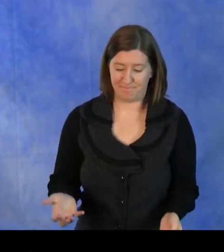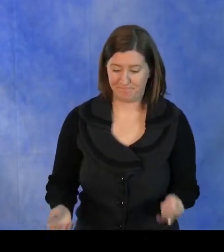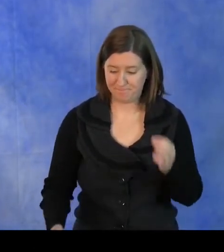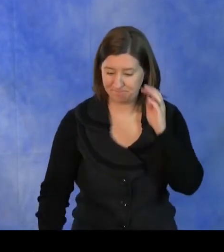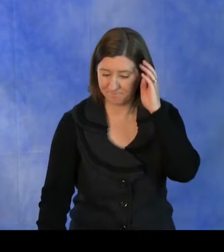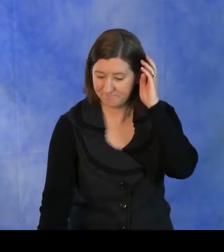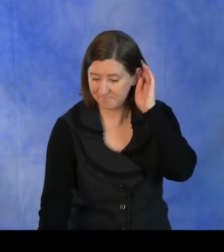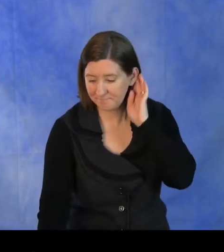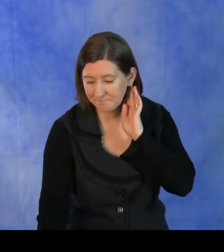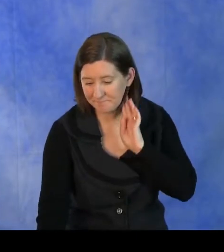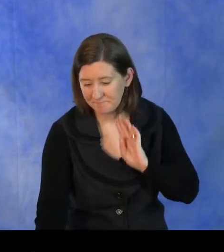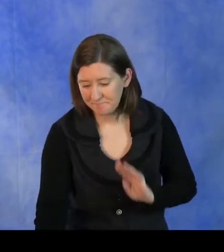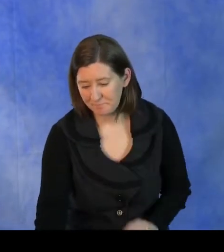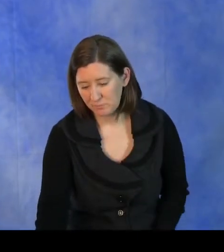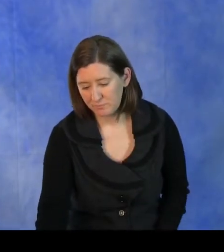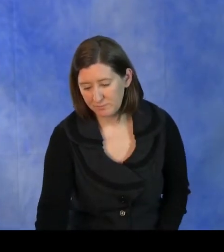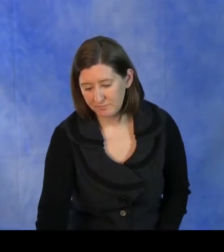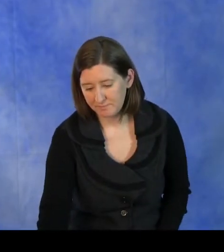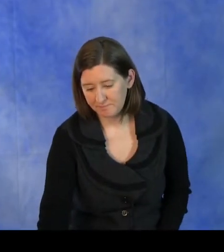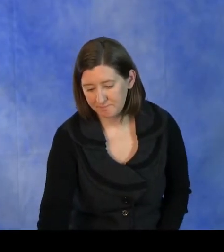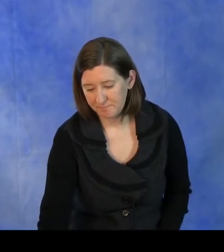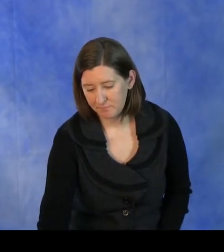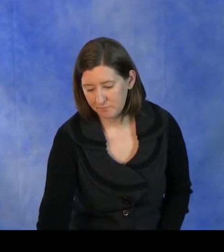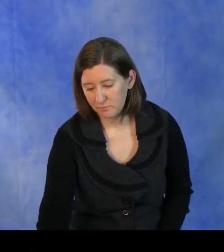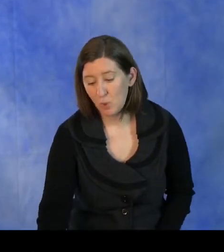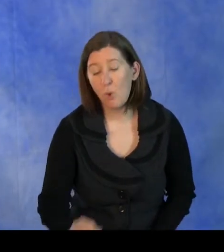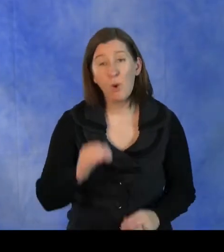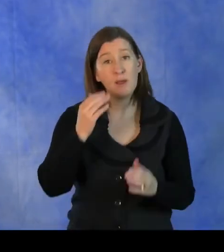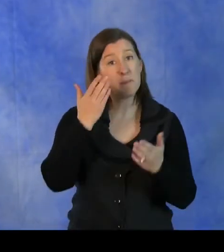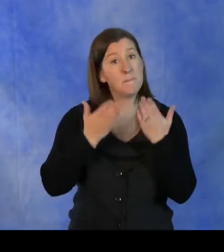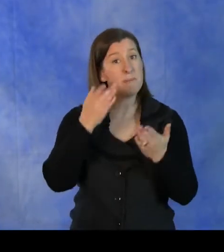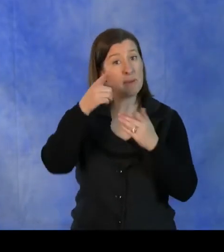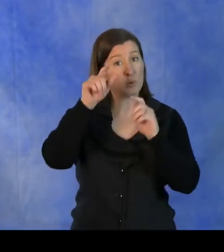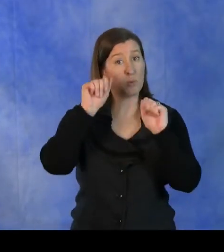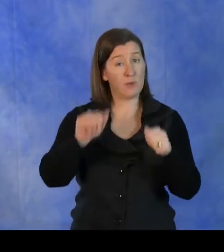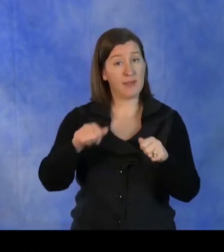on their work because the work is hard.